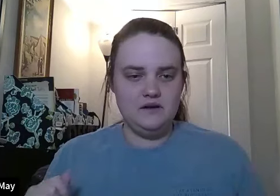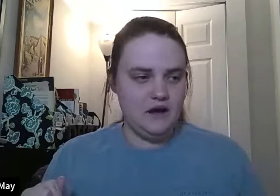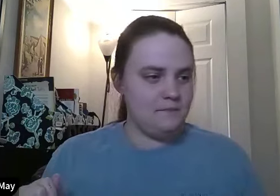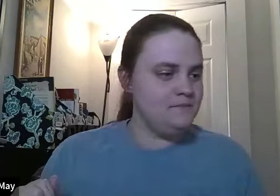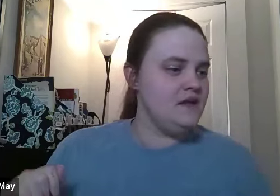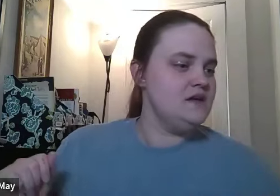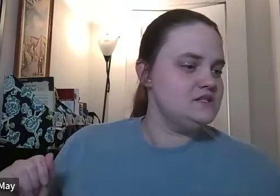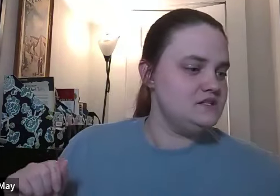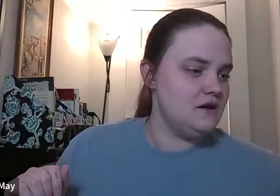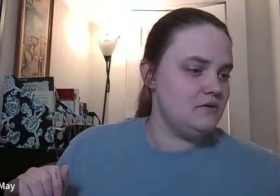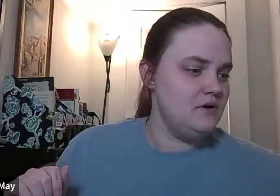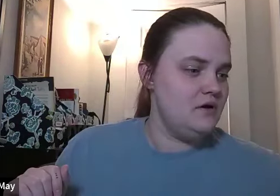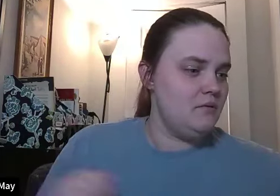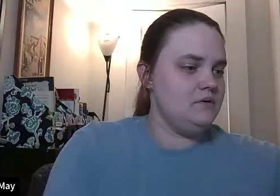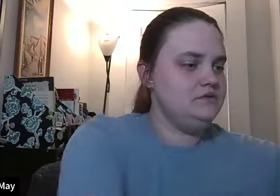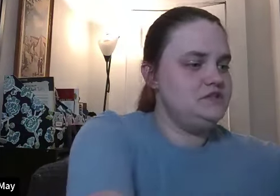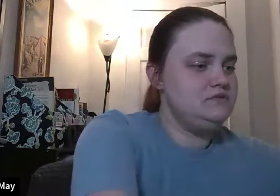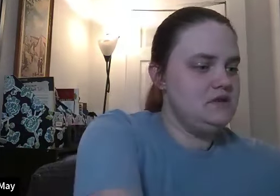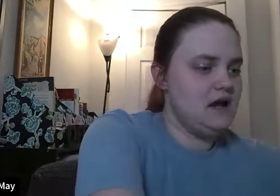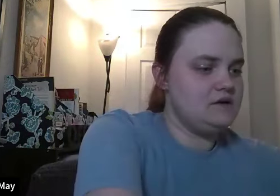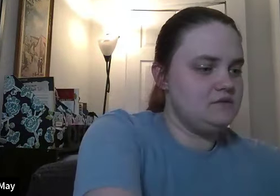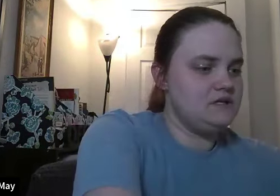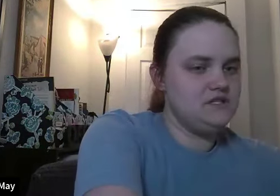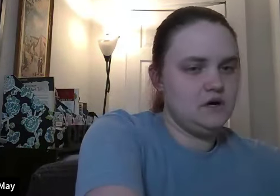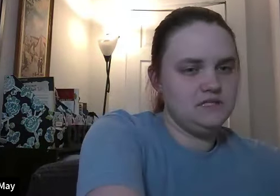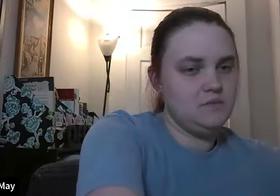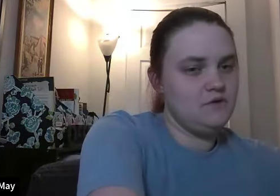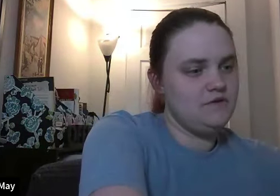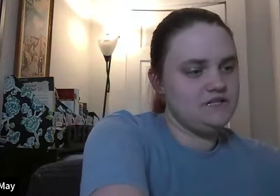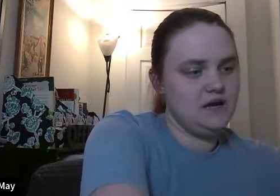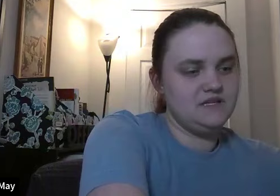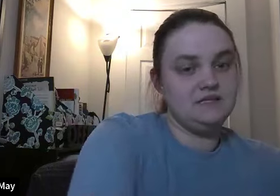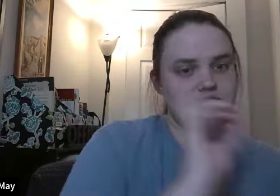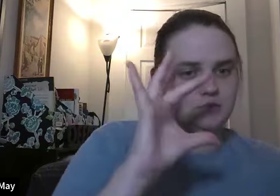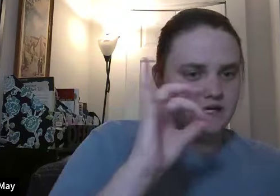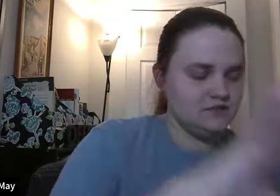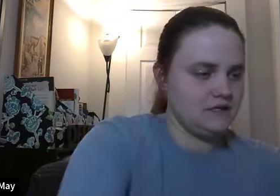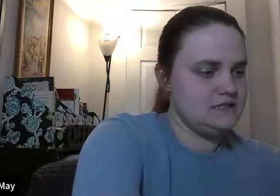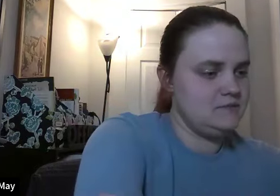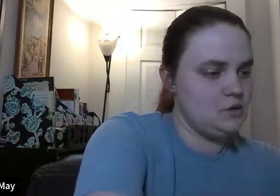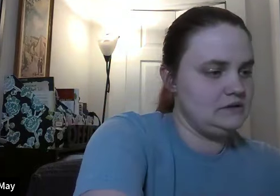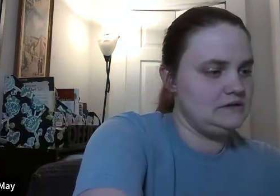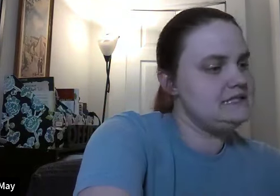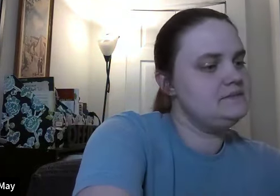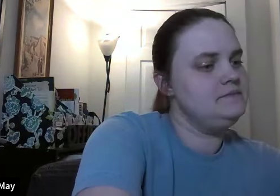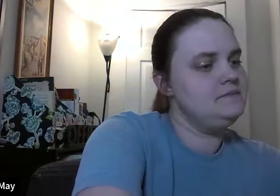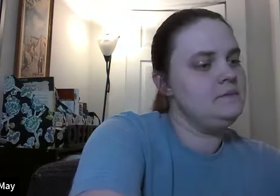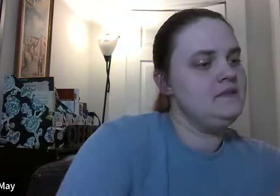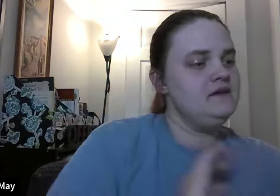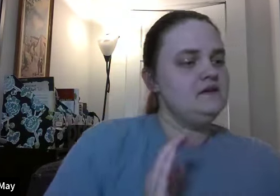Okay. So what we'll do now is we're going to start with some more of our time signs. I'm zooming in so I can see my whole little list.